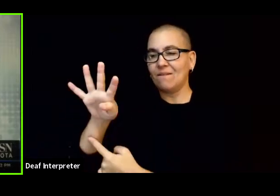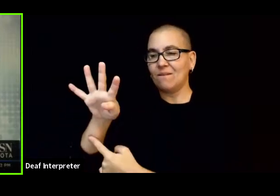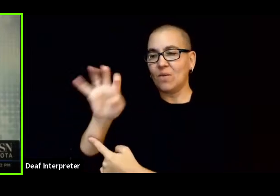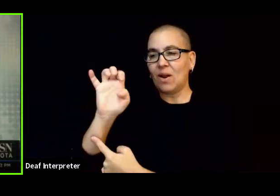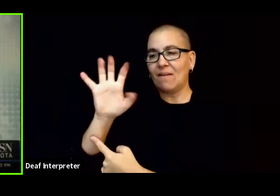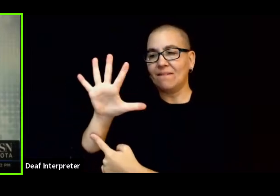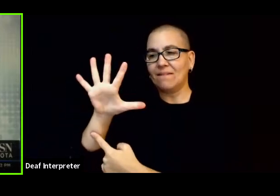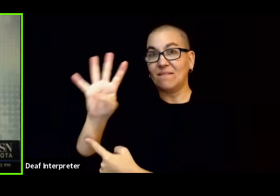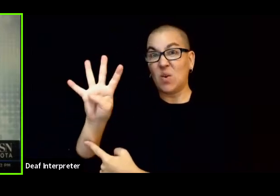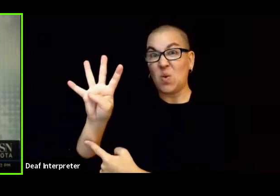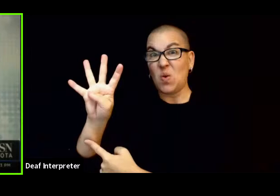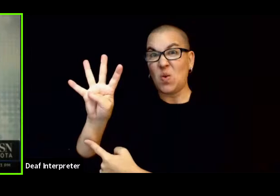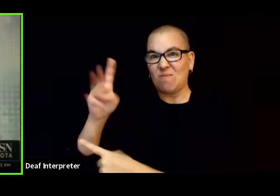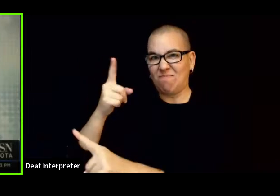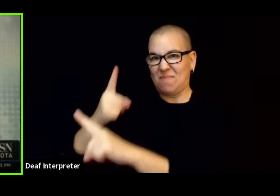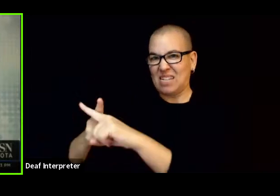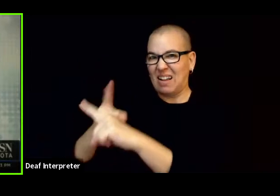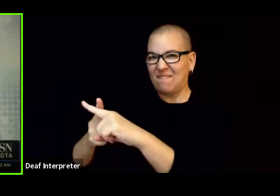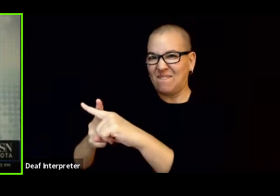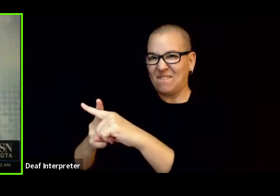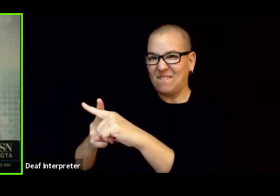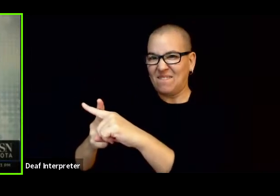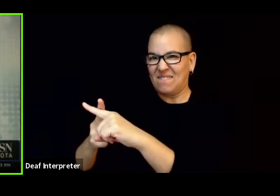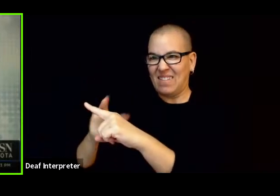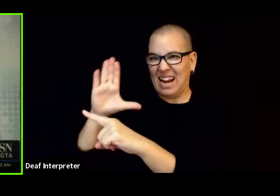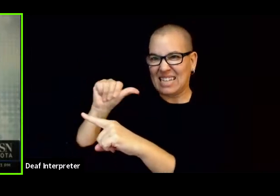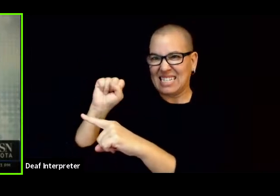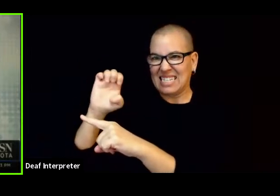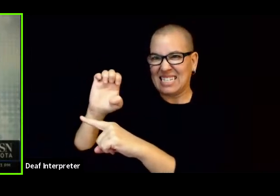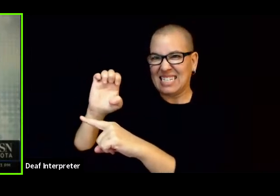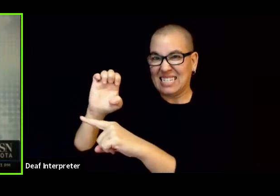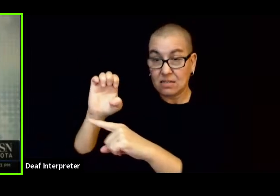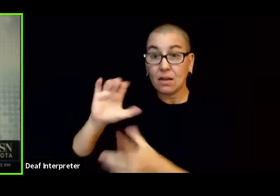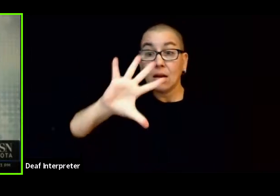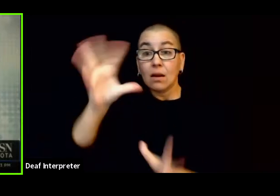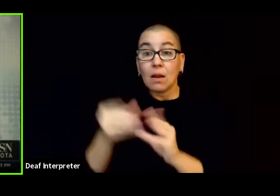170,307 laboratory confirmed cases of COVID-19 in Minnesota.